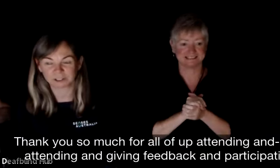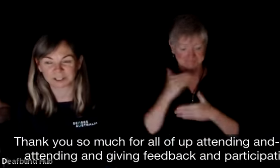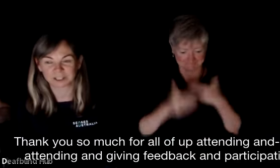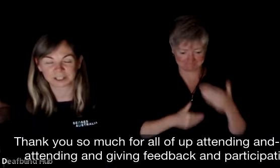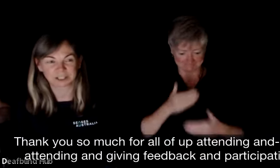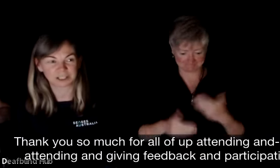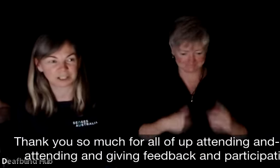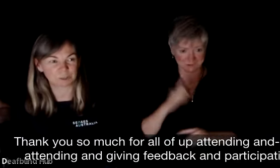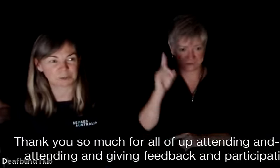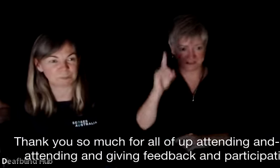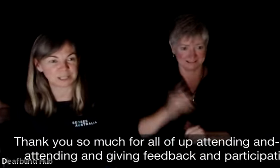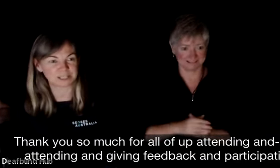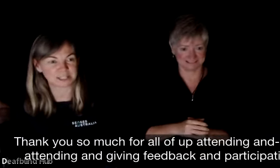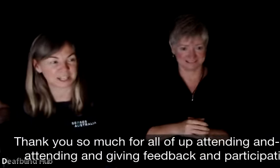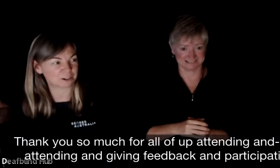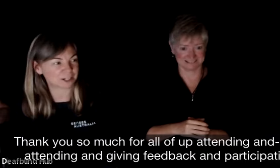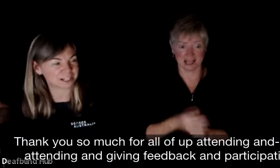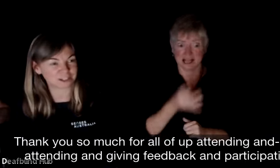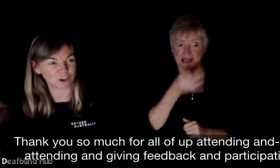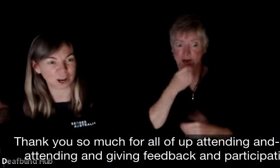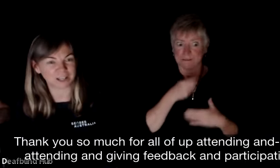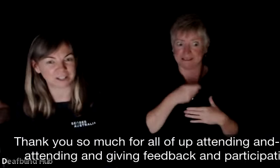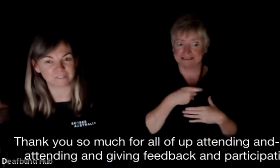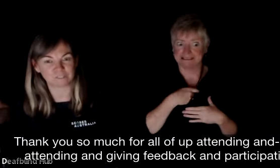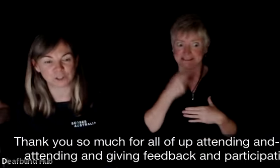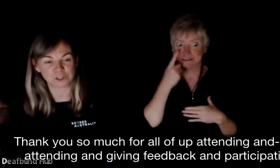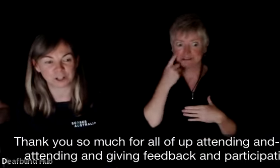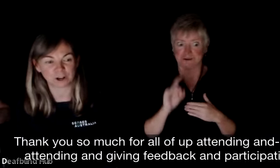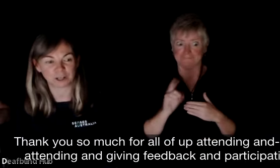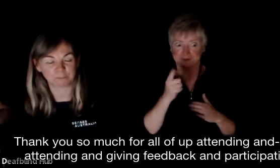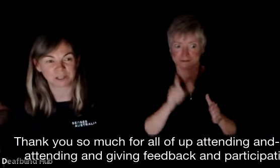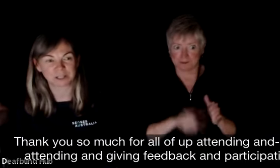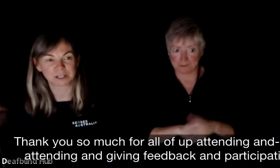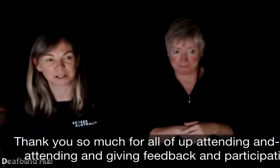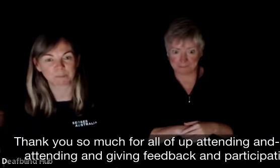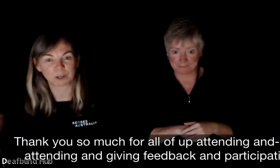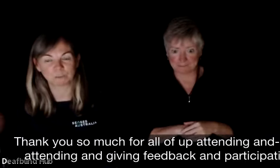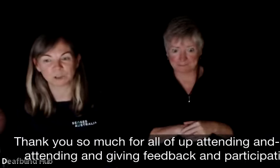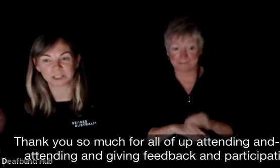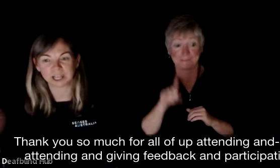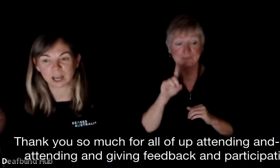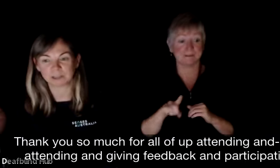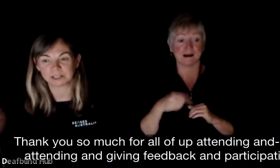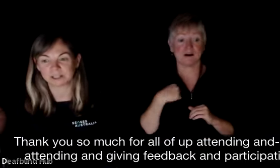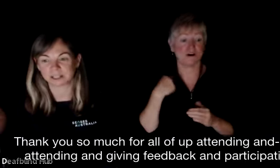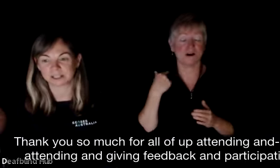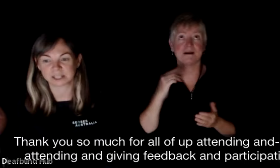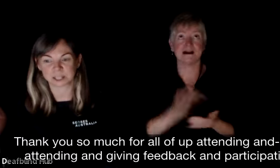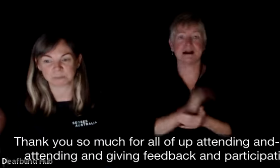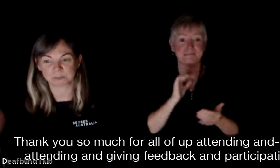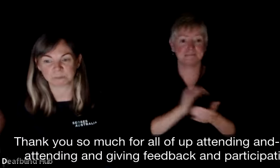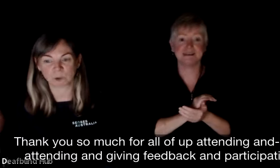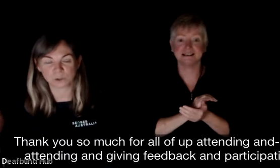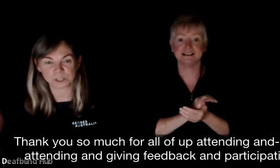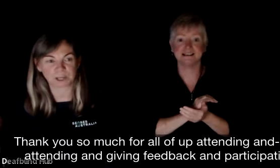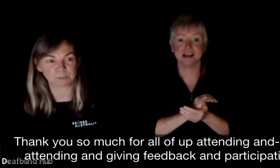gone. It was a bit scary trying it the first time, but I'm really happy that it